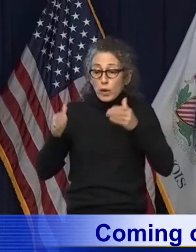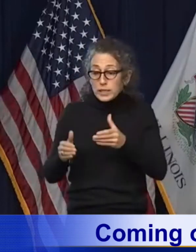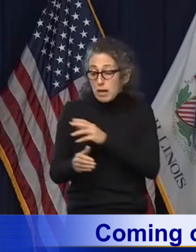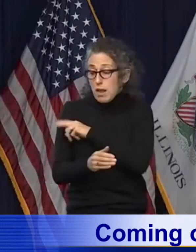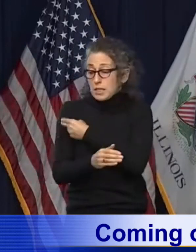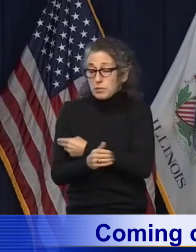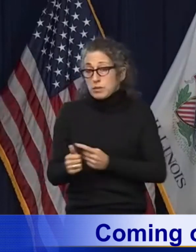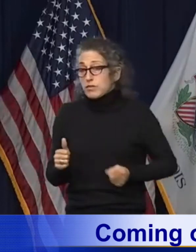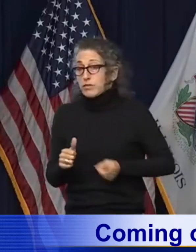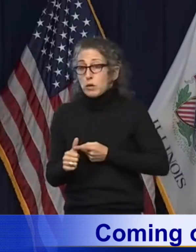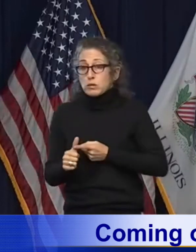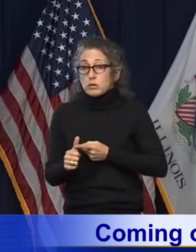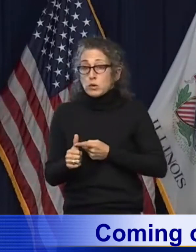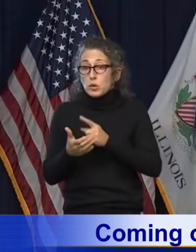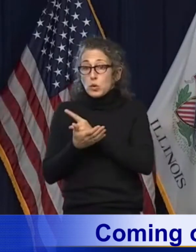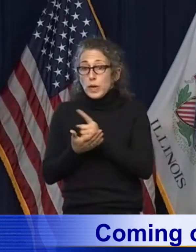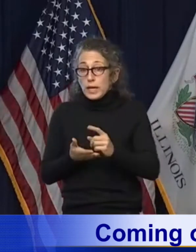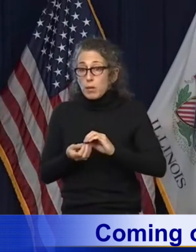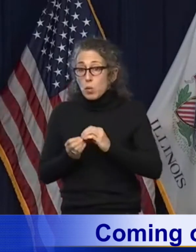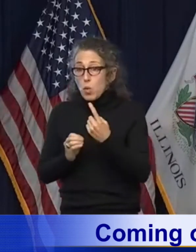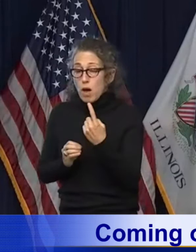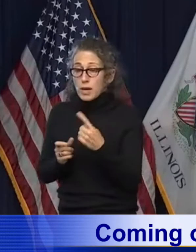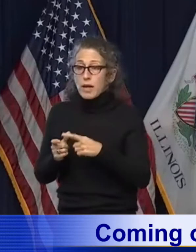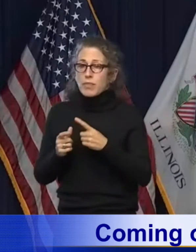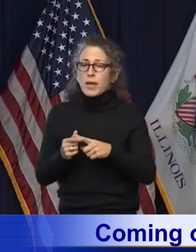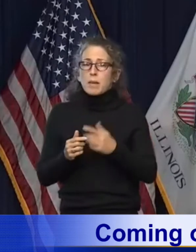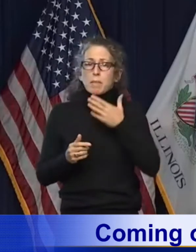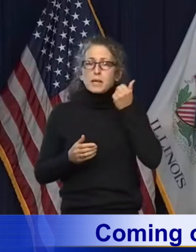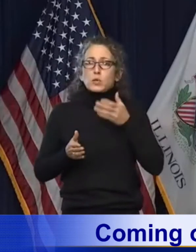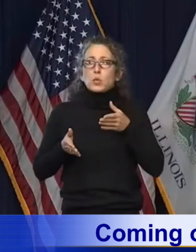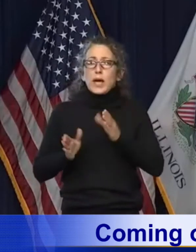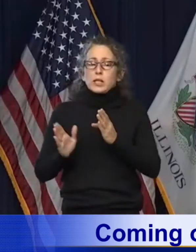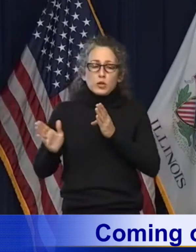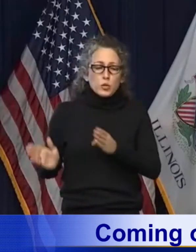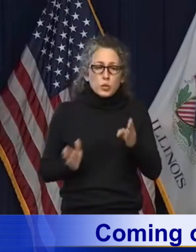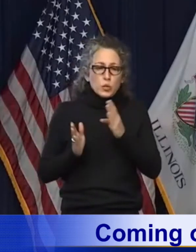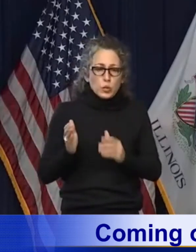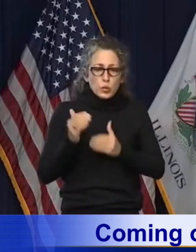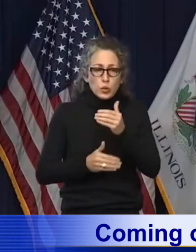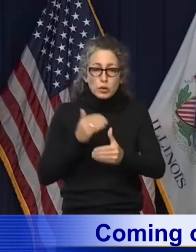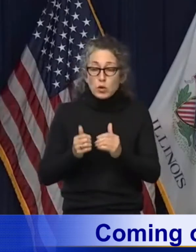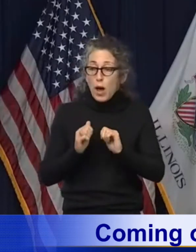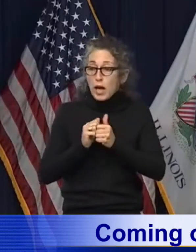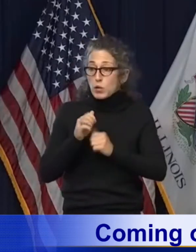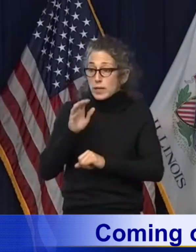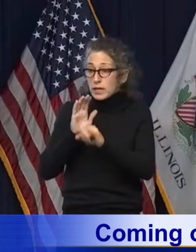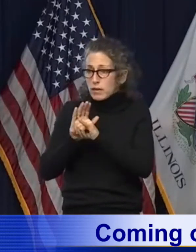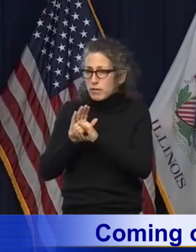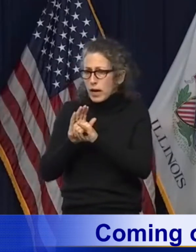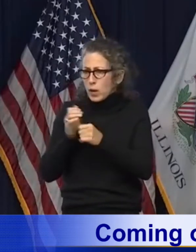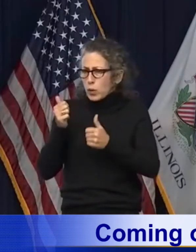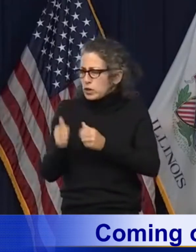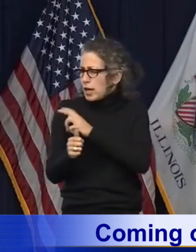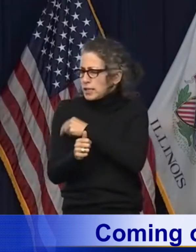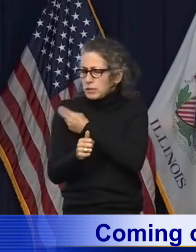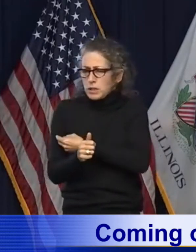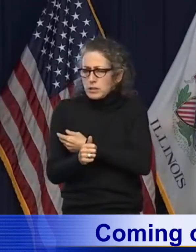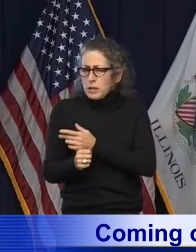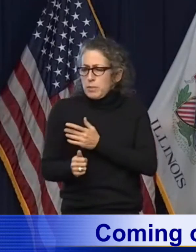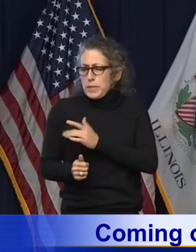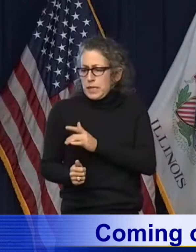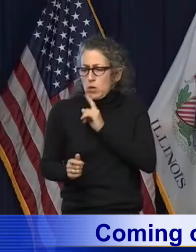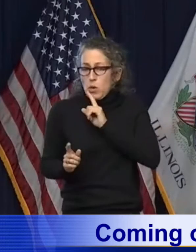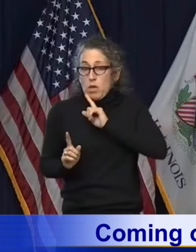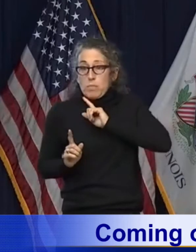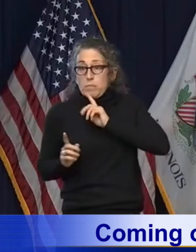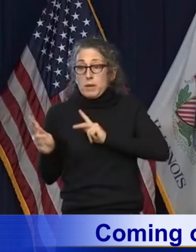what is the best strategy moving forward? Should we identify the hospitals that your residents actually go to and say that we can